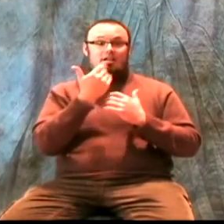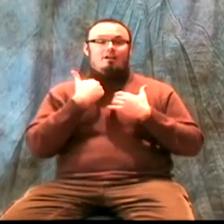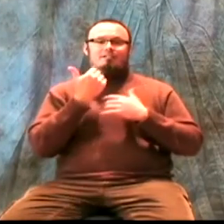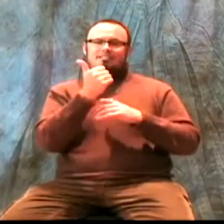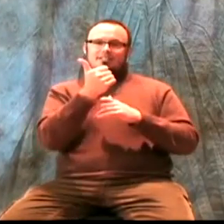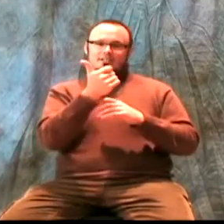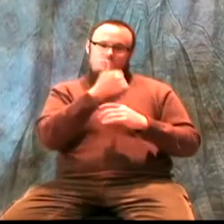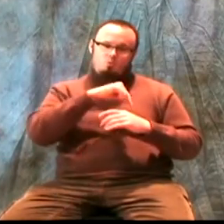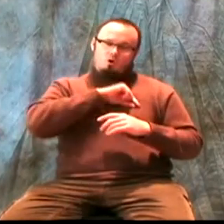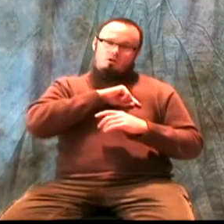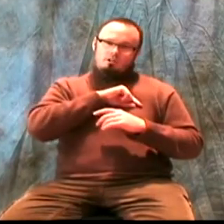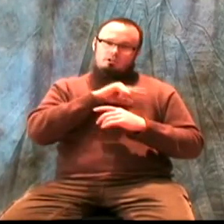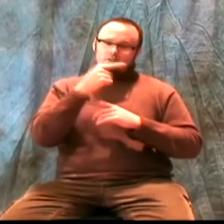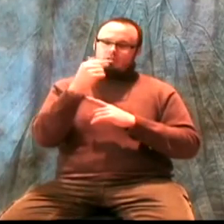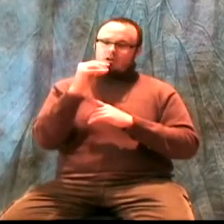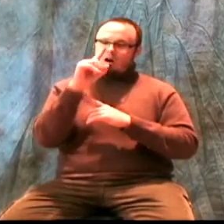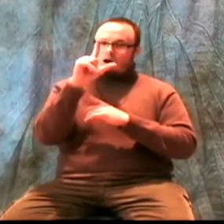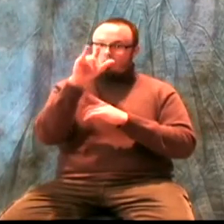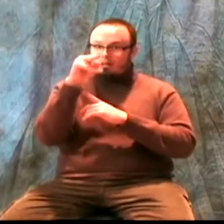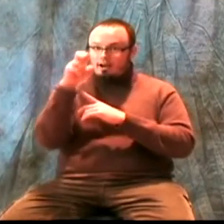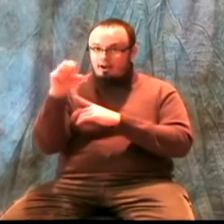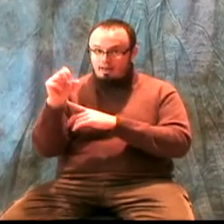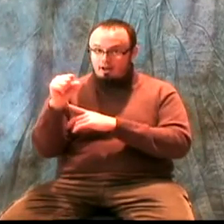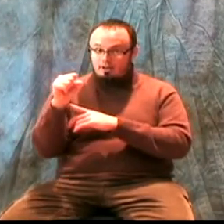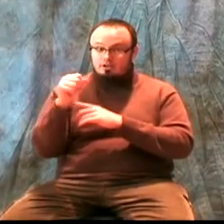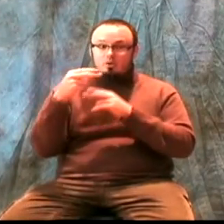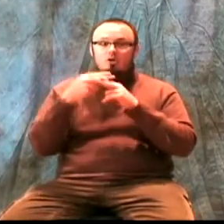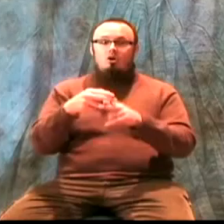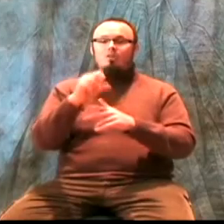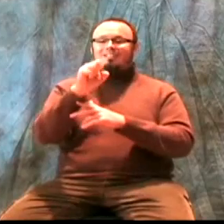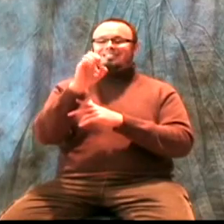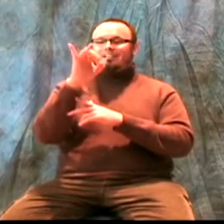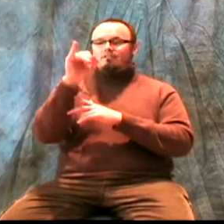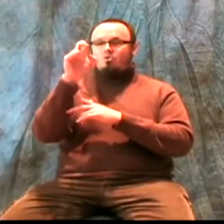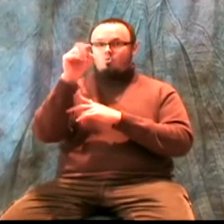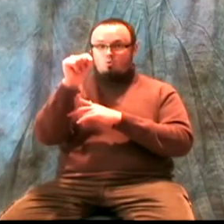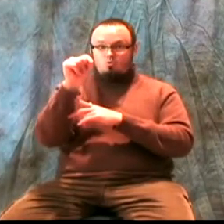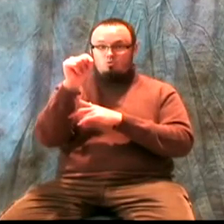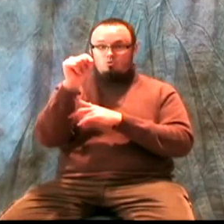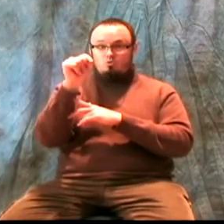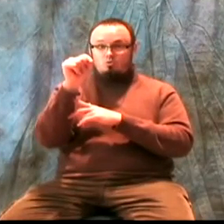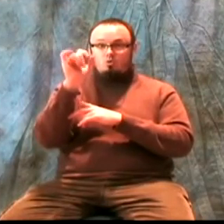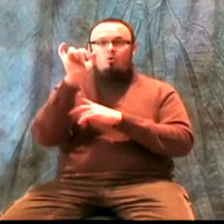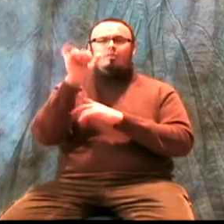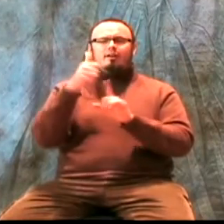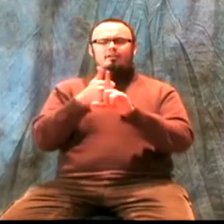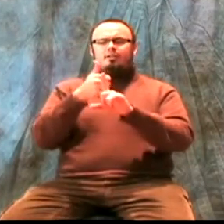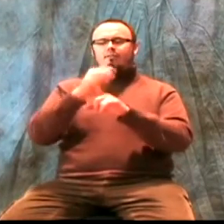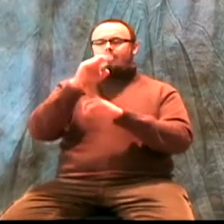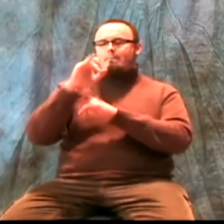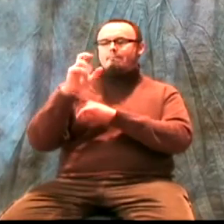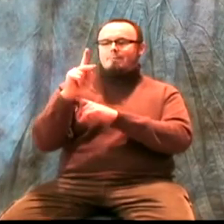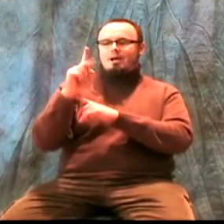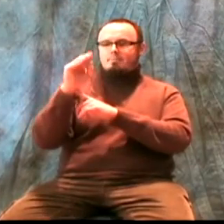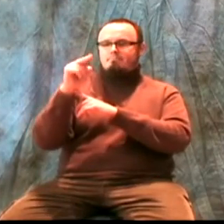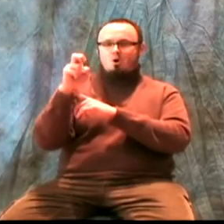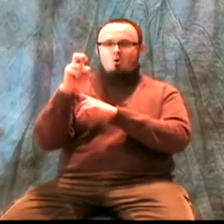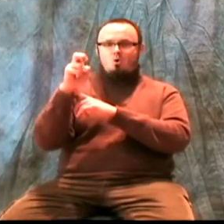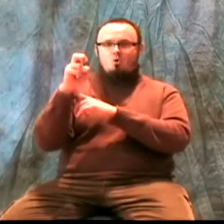world. These 10 qualities are known as the Sefirot, and they exist as the backbone of the spiritual realm